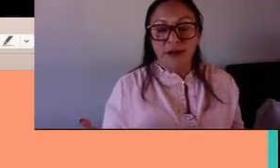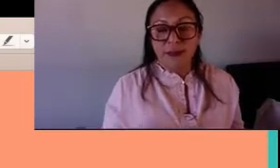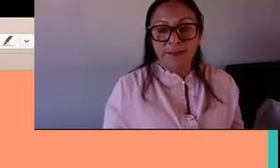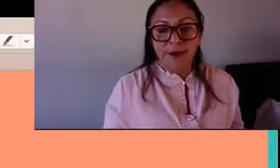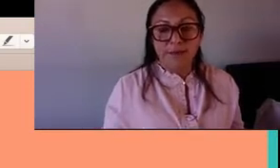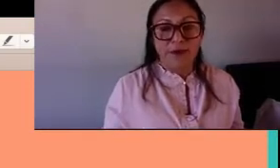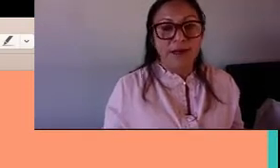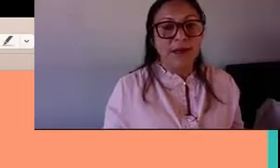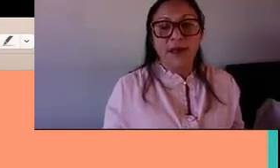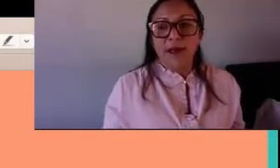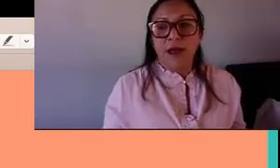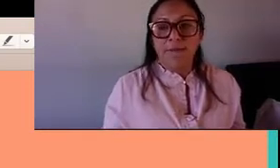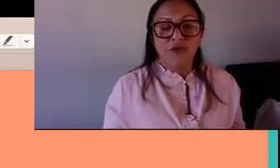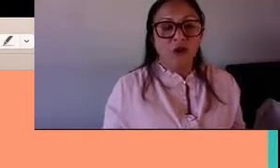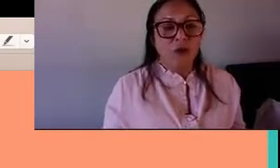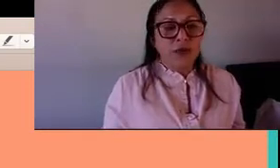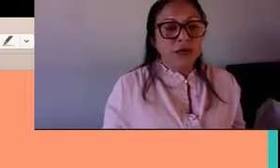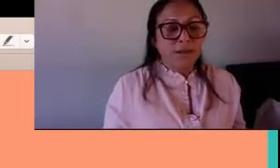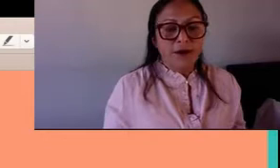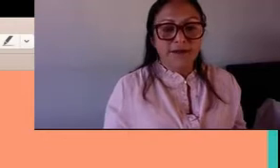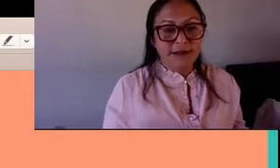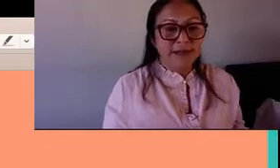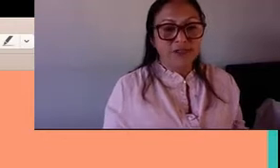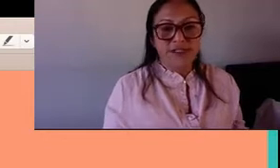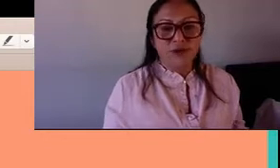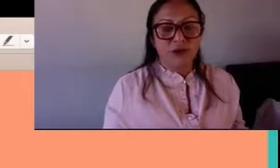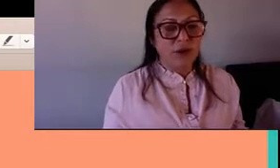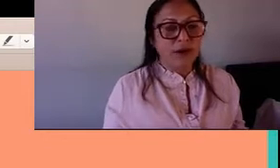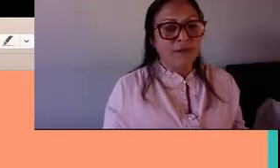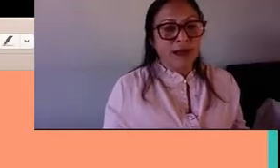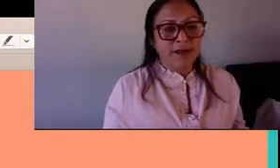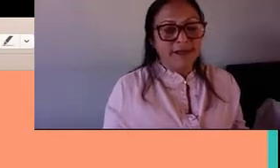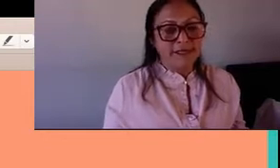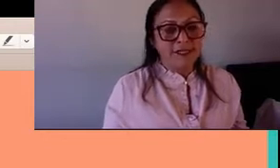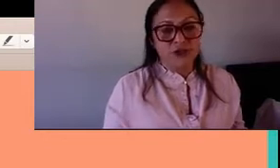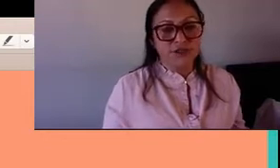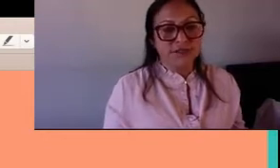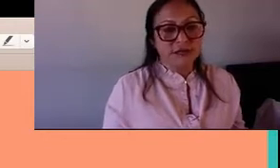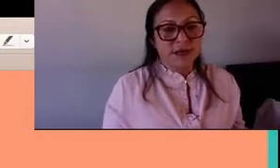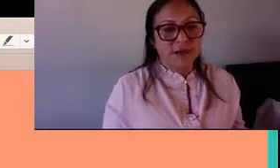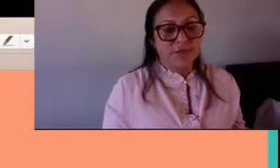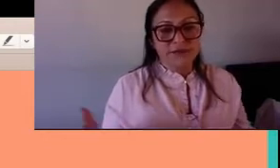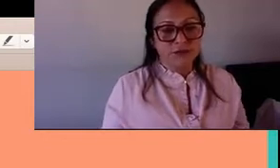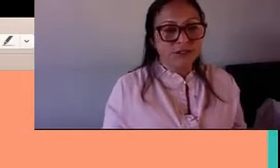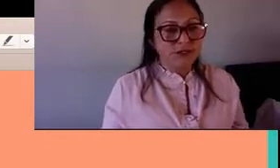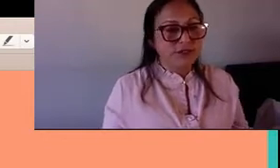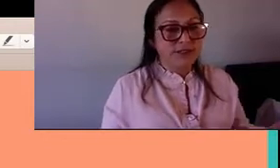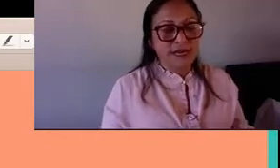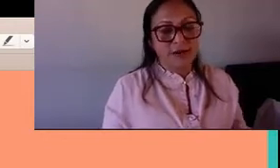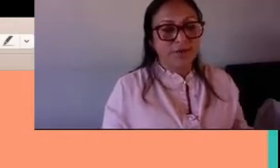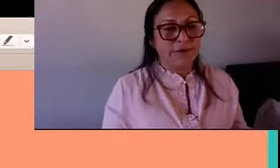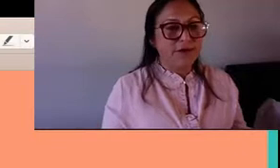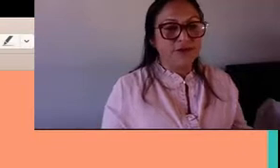hearing impaired community. So American Sign Language is a great one. I think teachers and preschool teachers